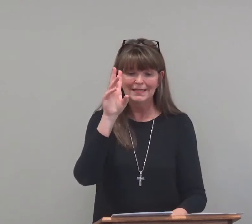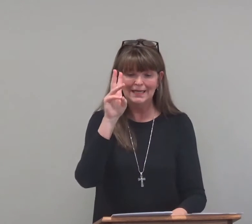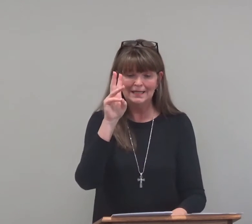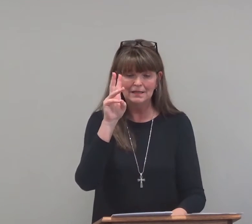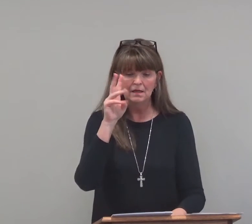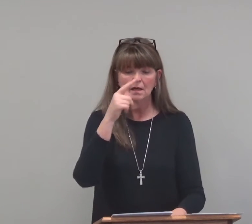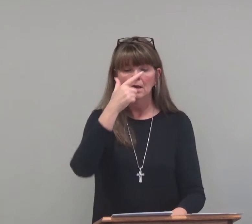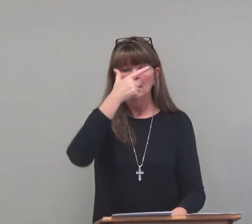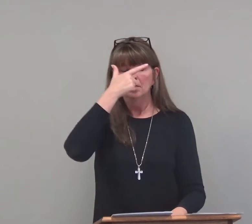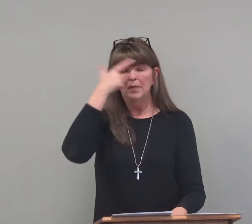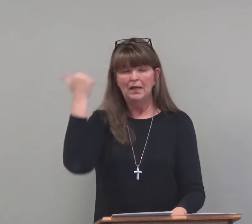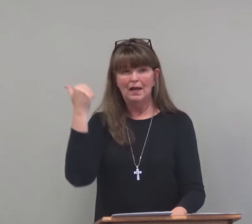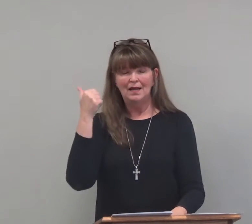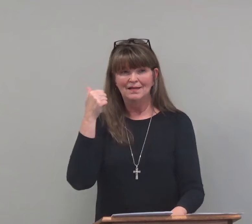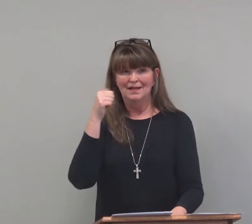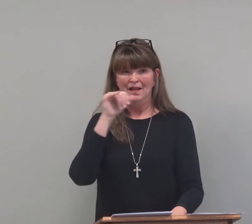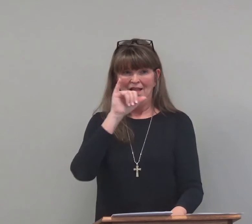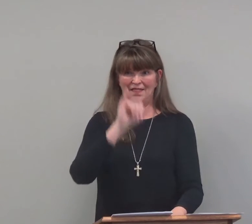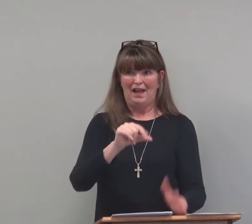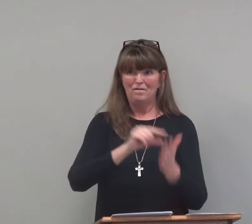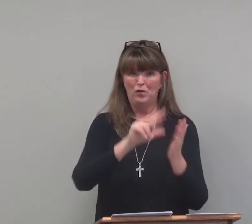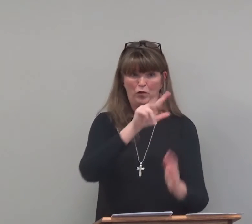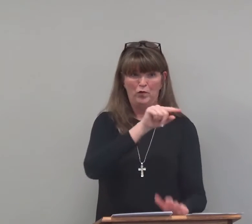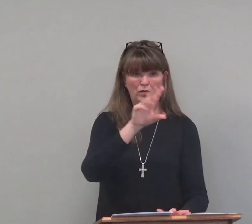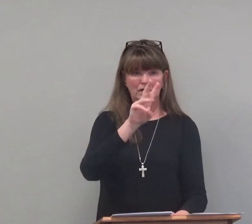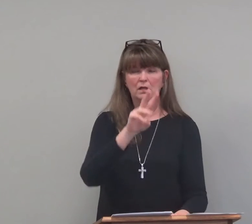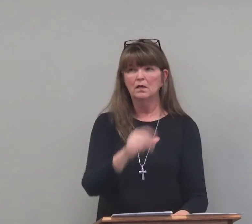means, but verses 3 through 6